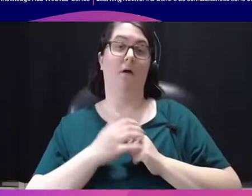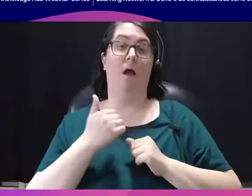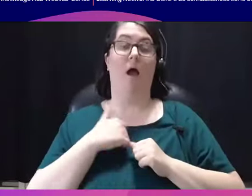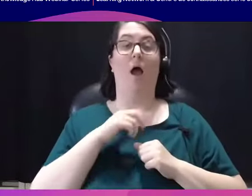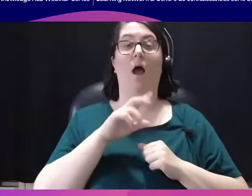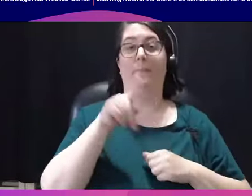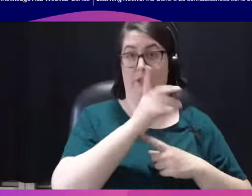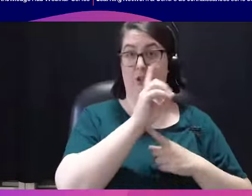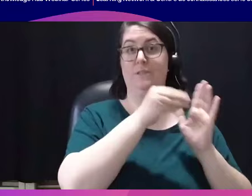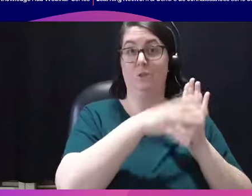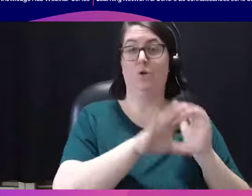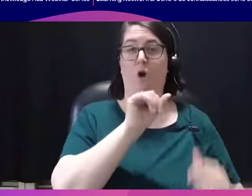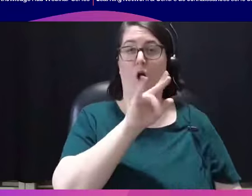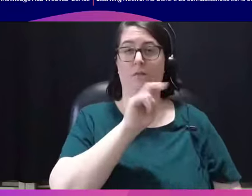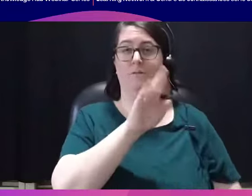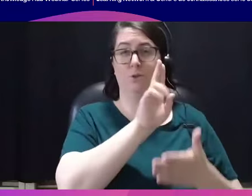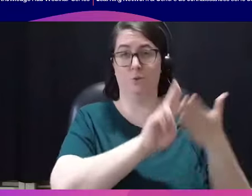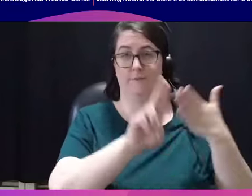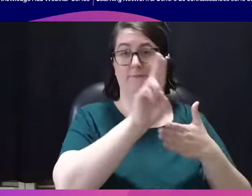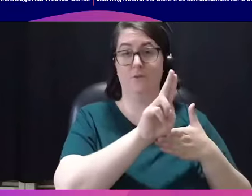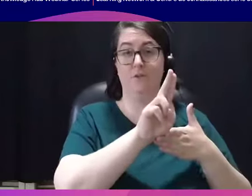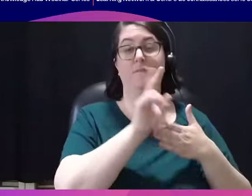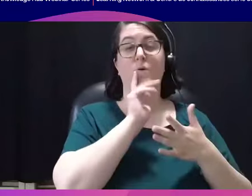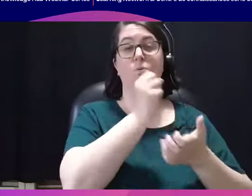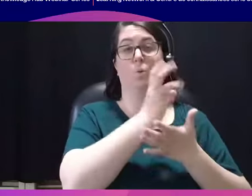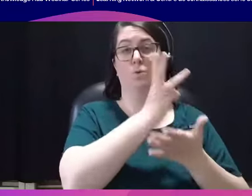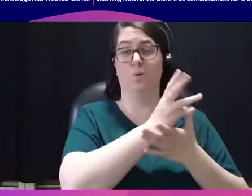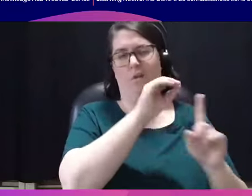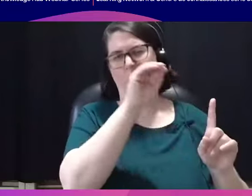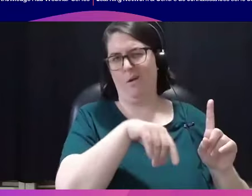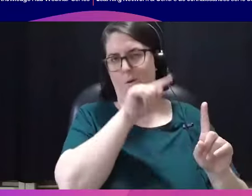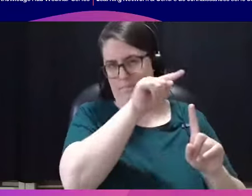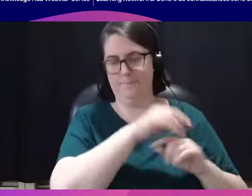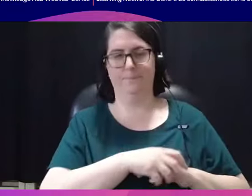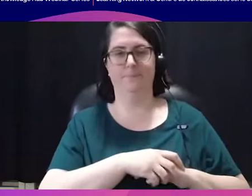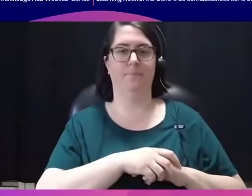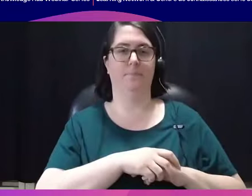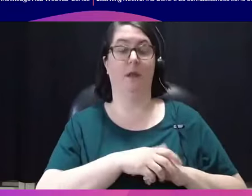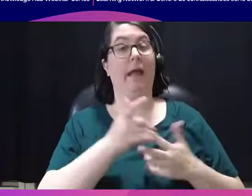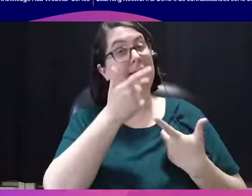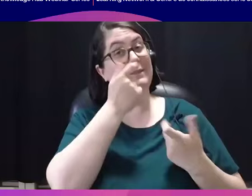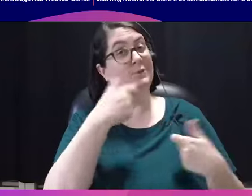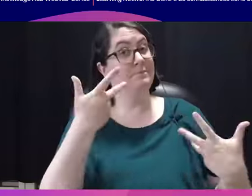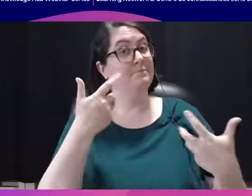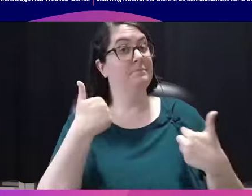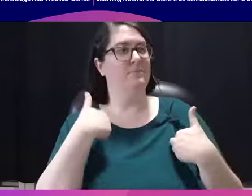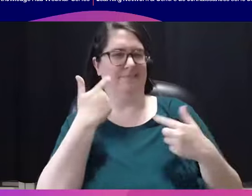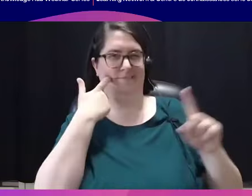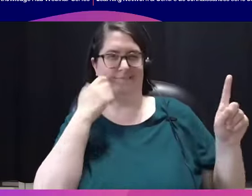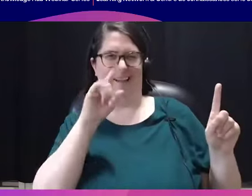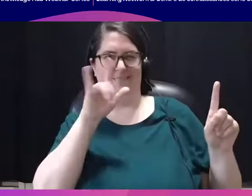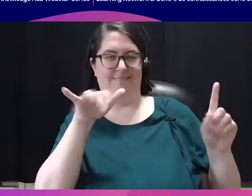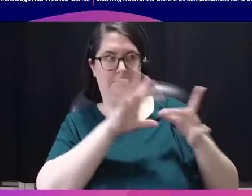doctoral candidate at Carleton University's School of Social Work in Ottawa. And interestingly, as we heard from